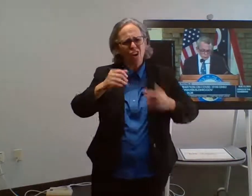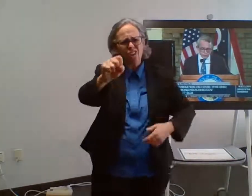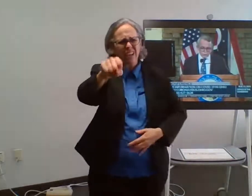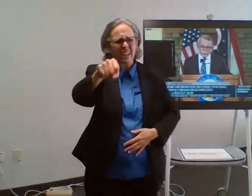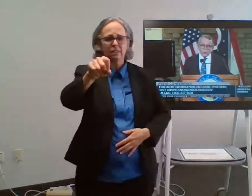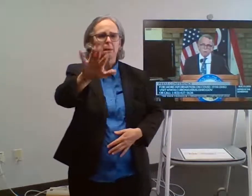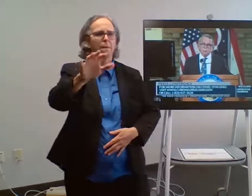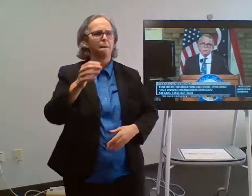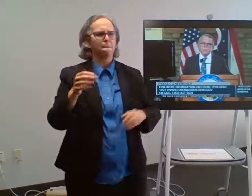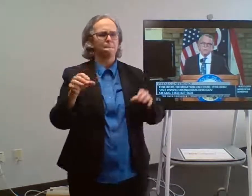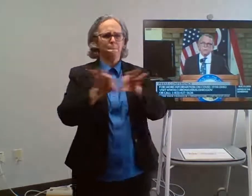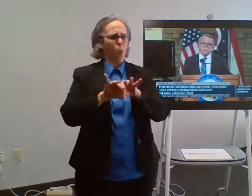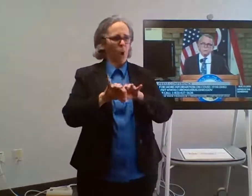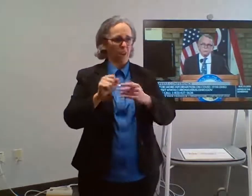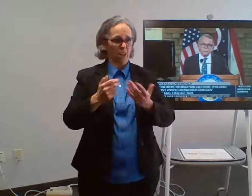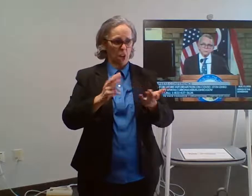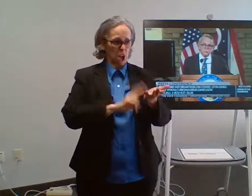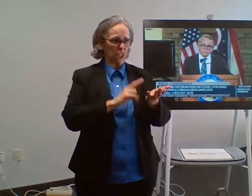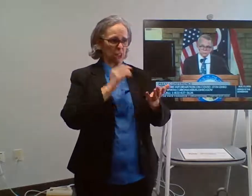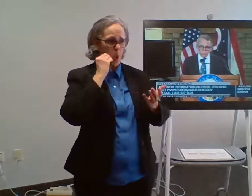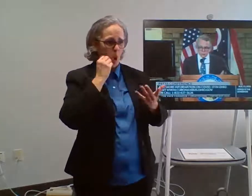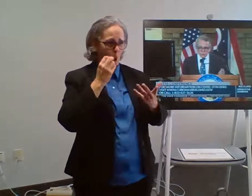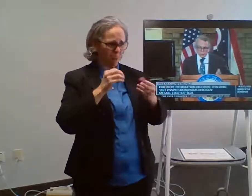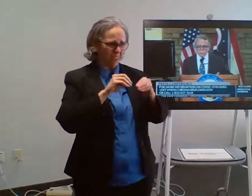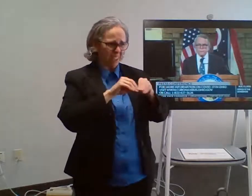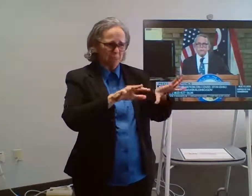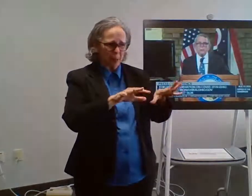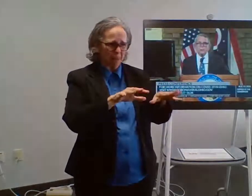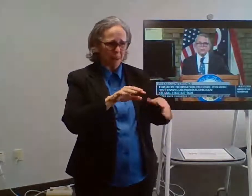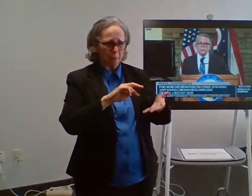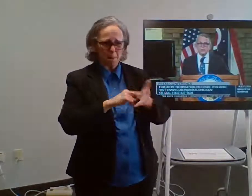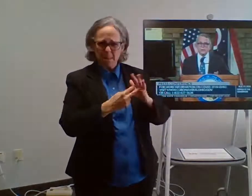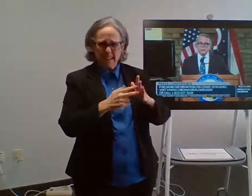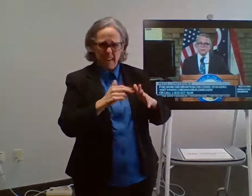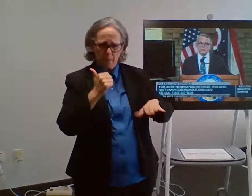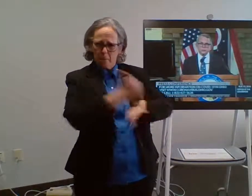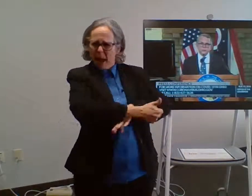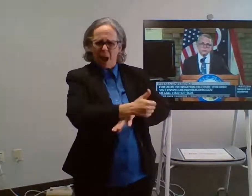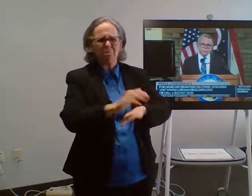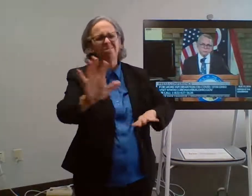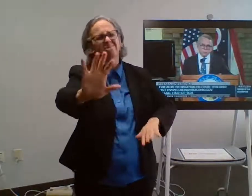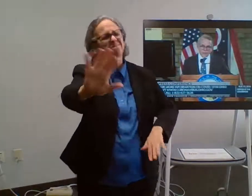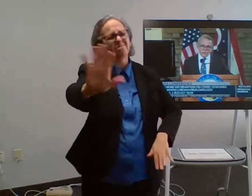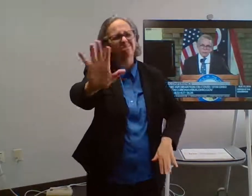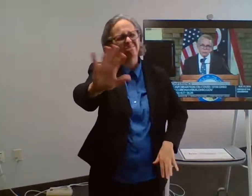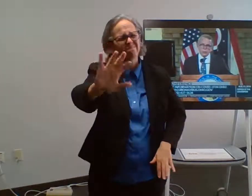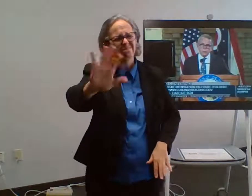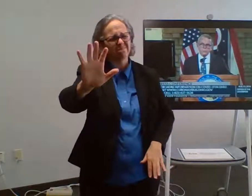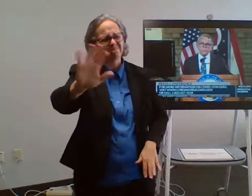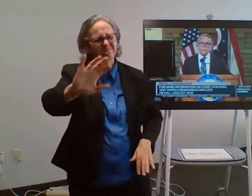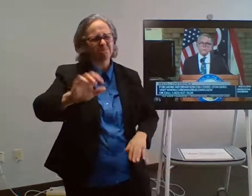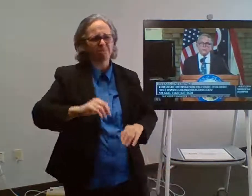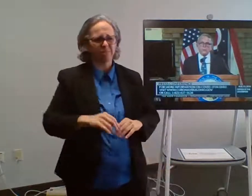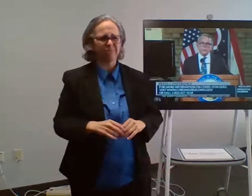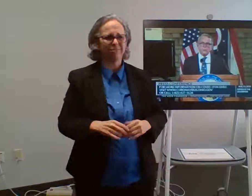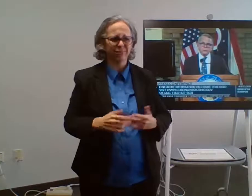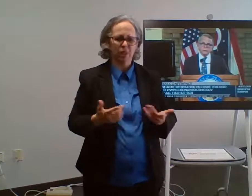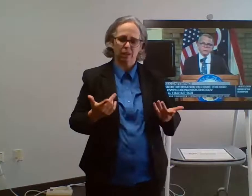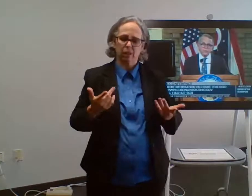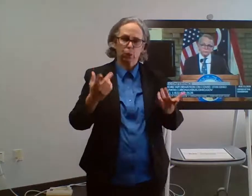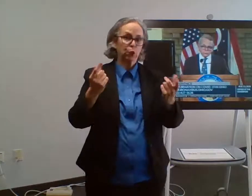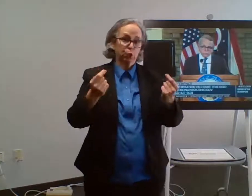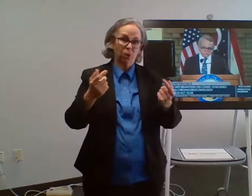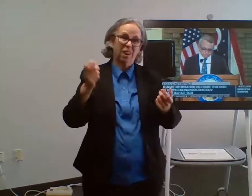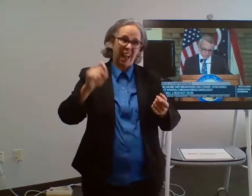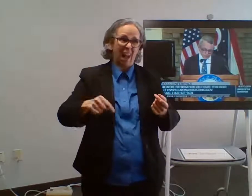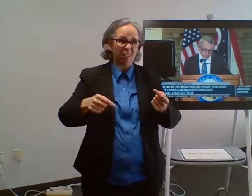I have charged our department to again review sanitation, go back and look at this in the